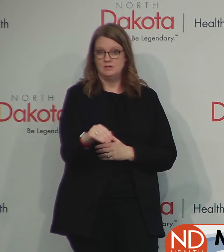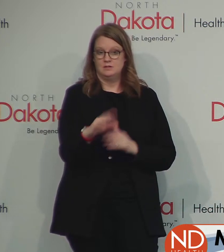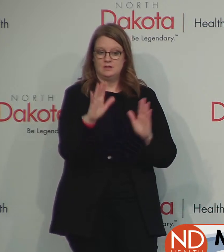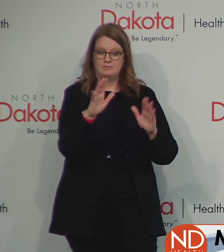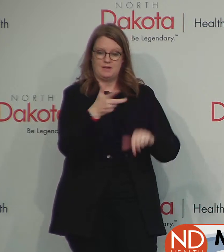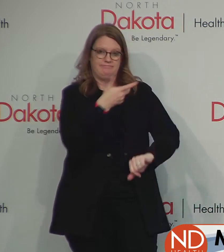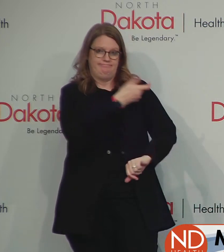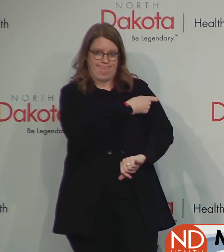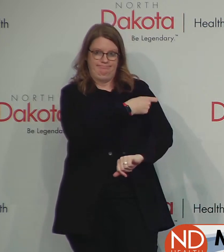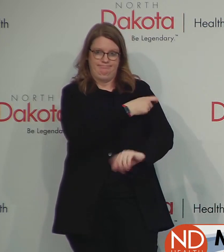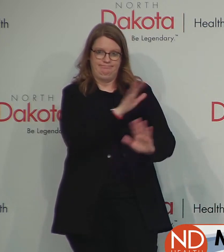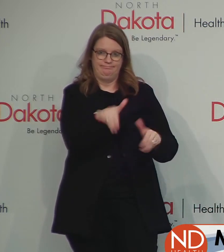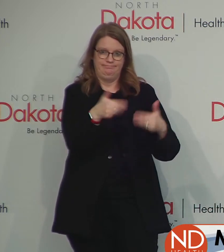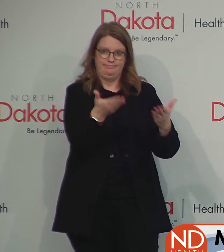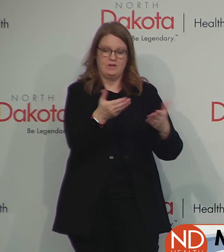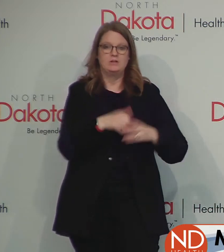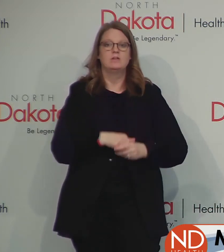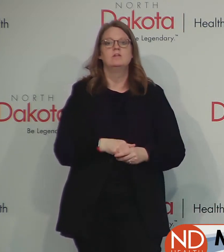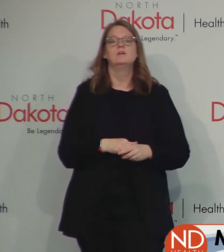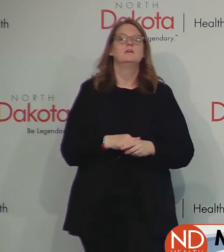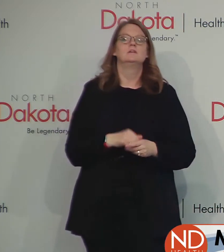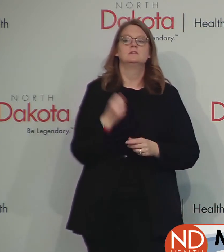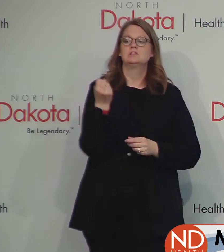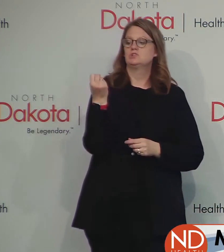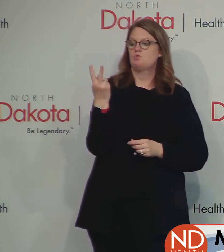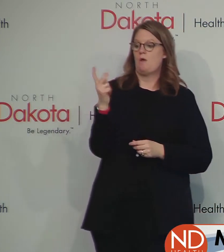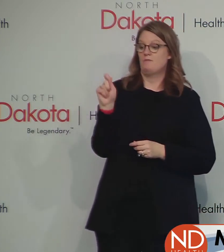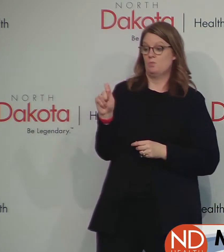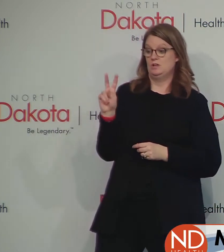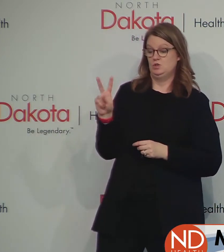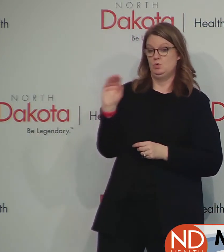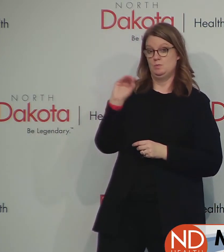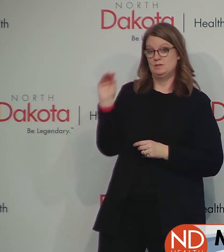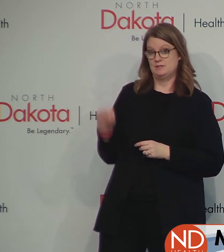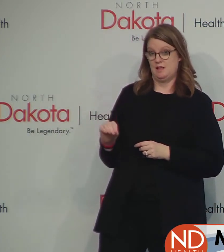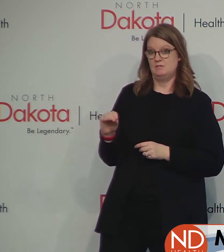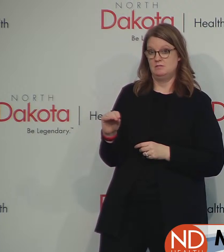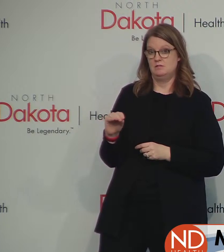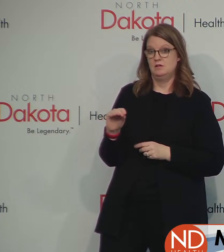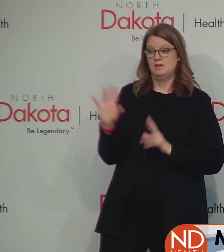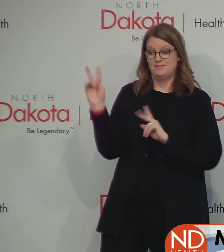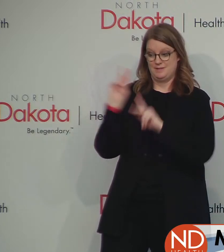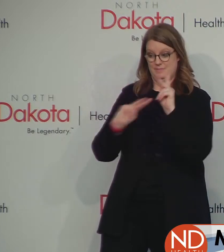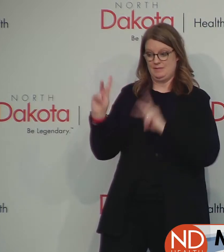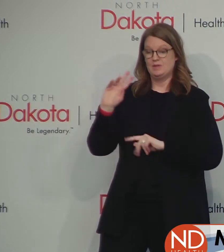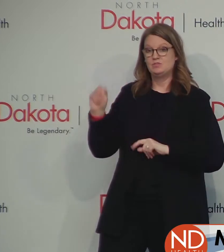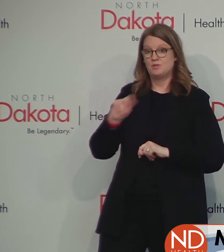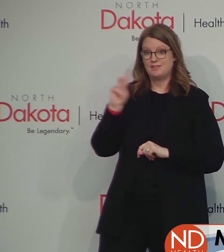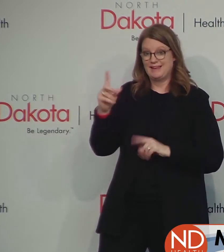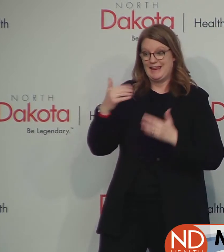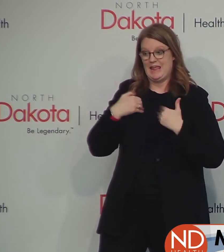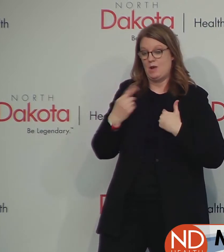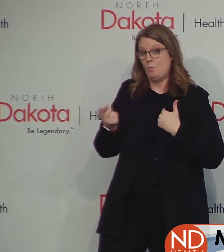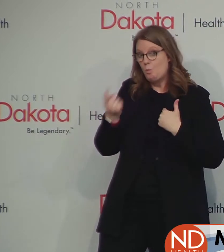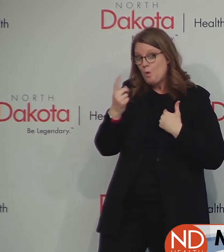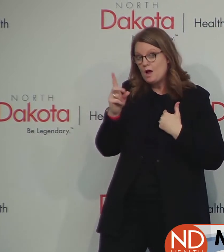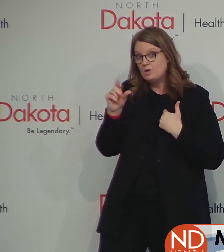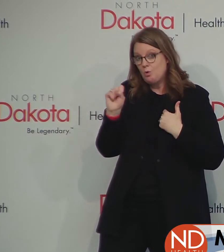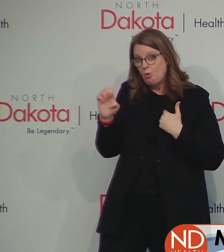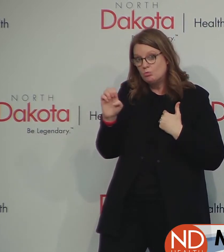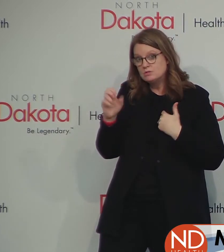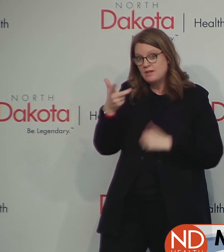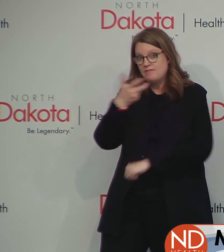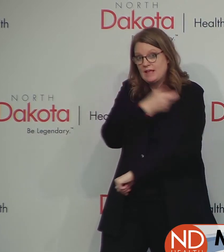been administered. So 12.2% of North Dakotans have received at least one dose of